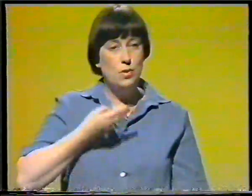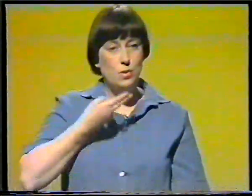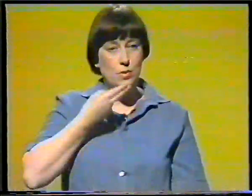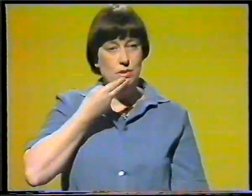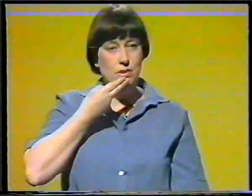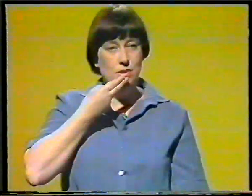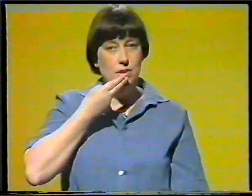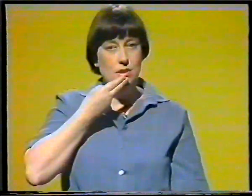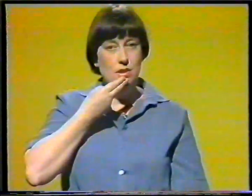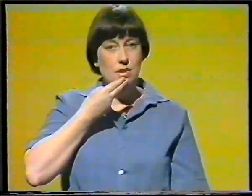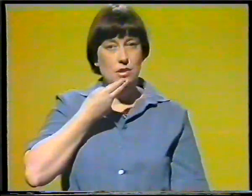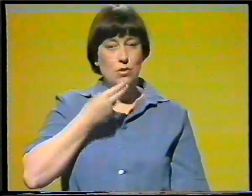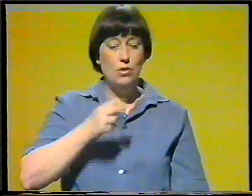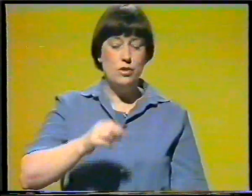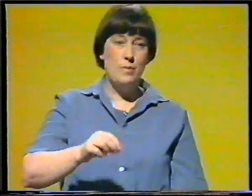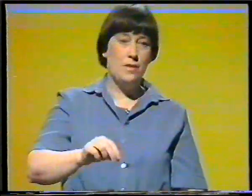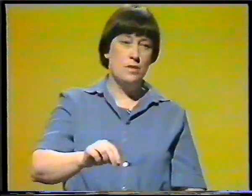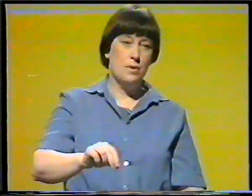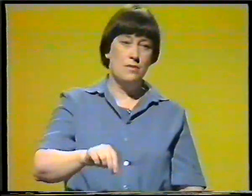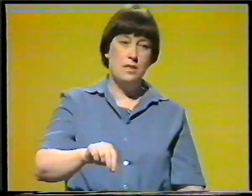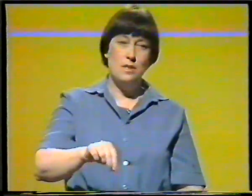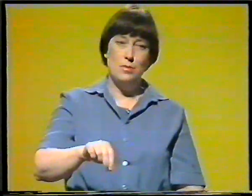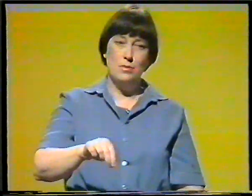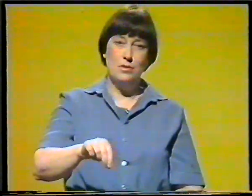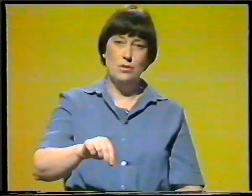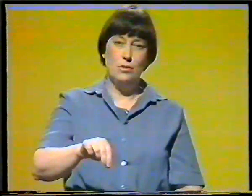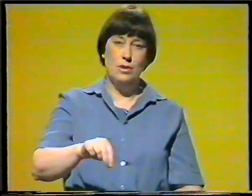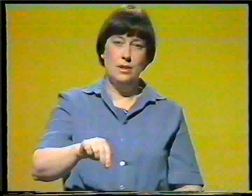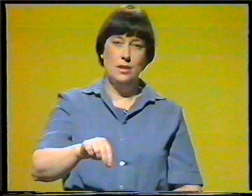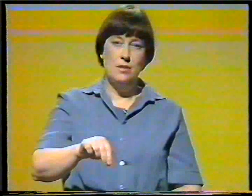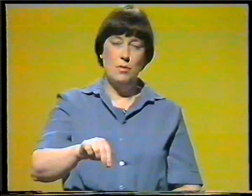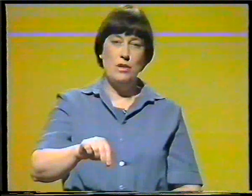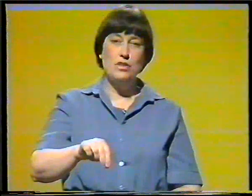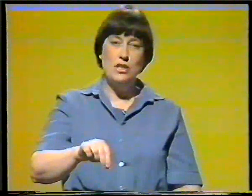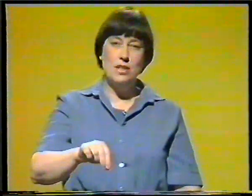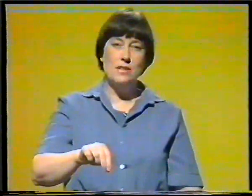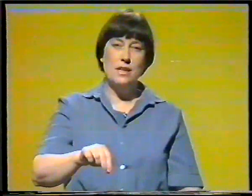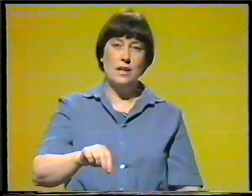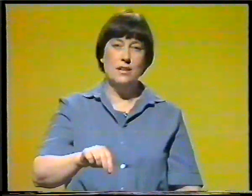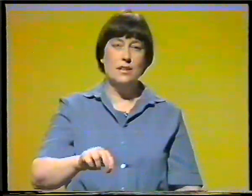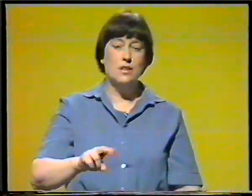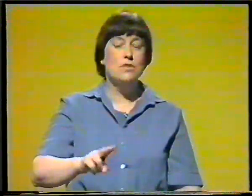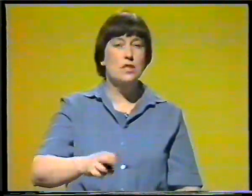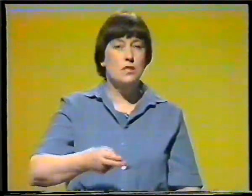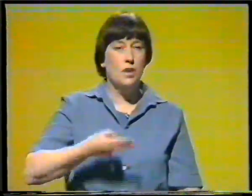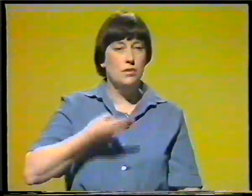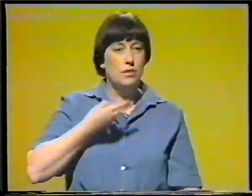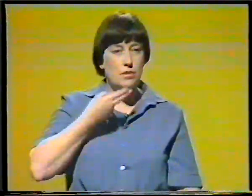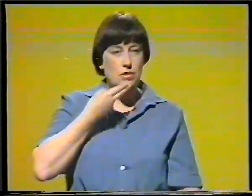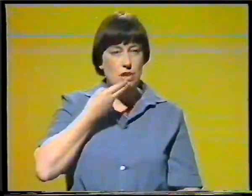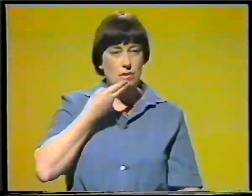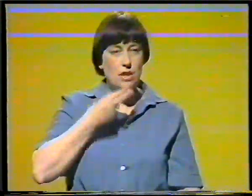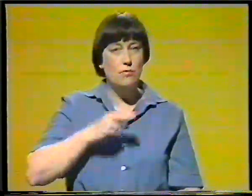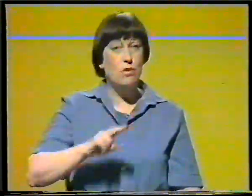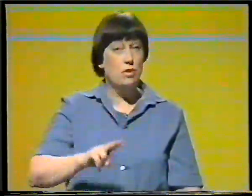Spoon. You can also make this one for teaspoon too. But when you're teaching the sign, use this one, generally for